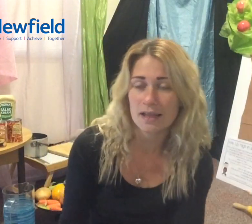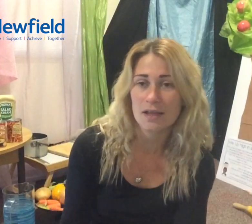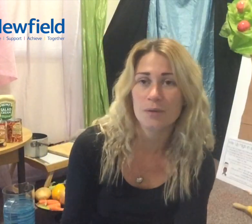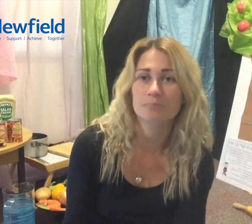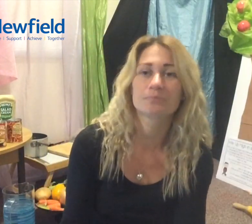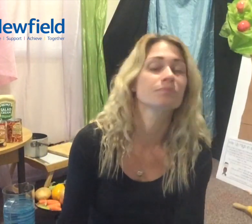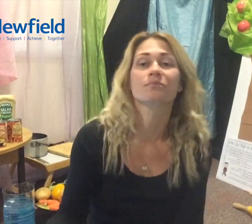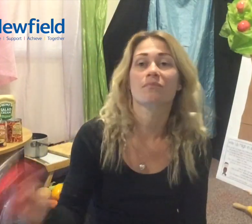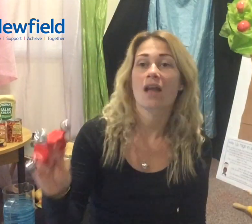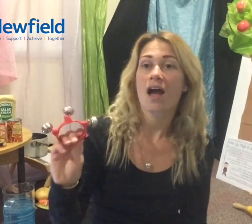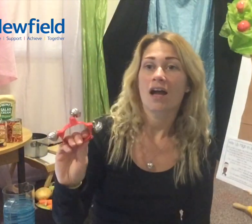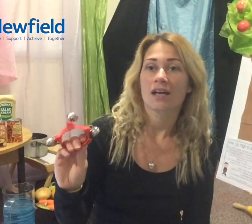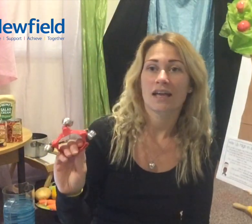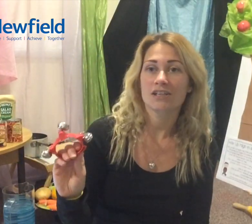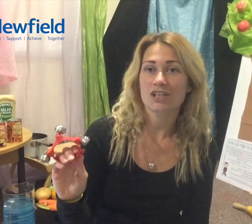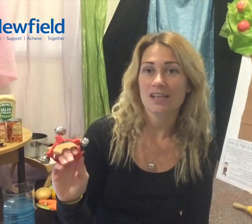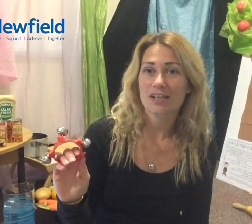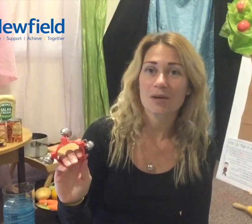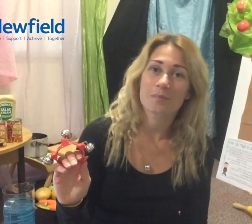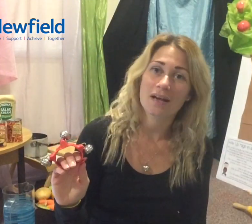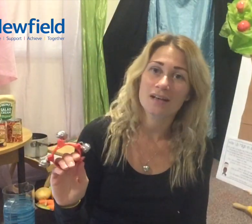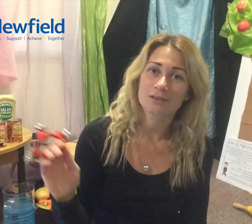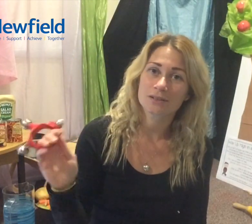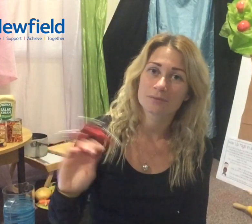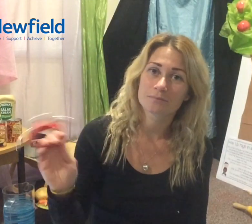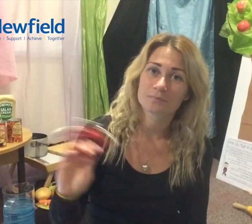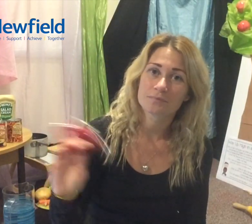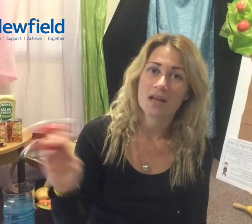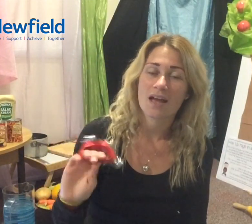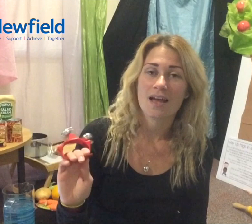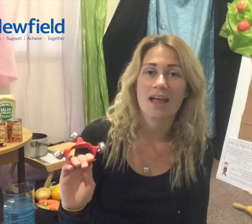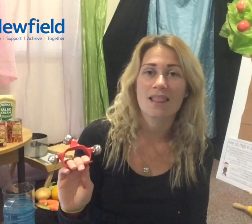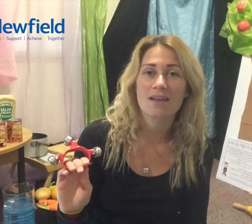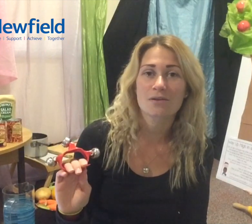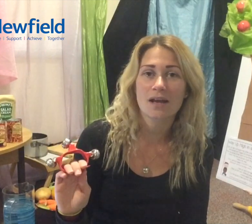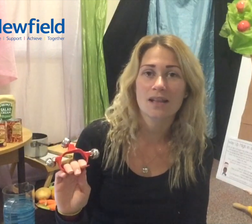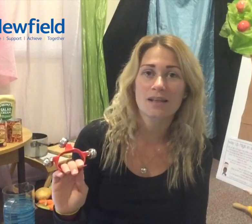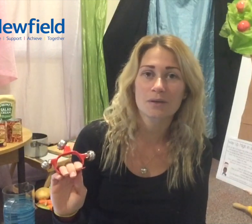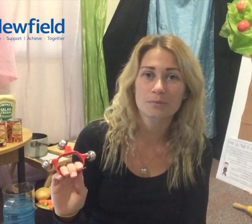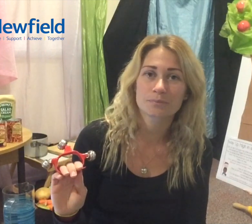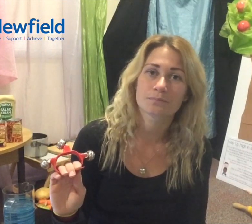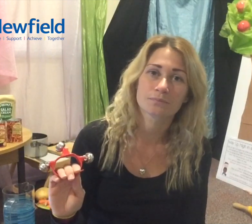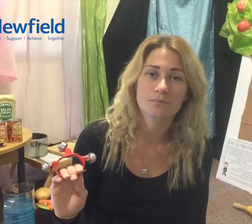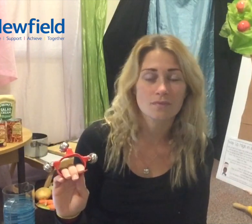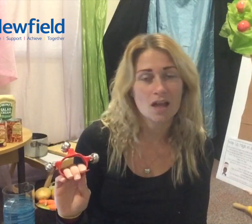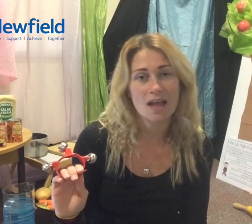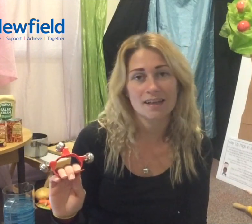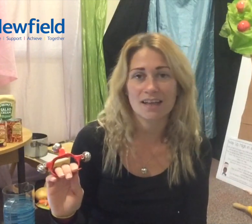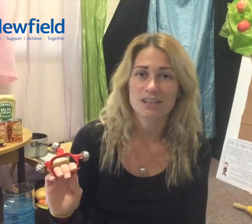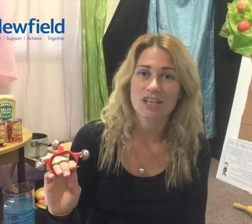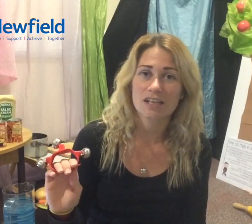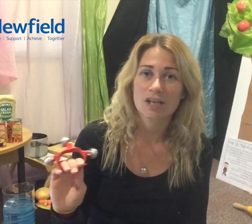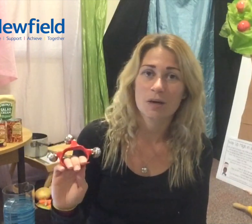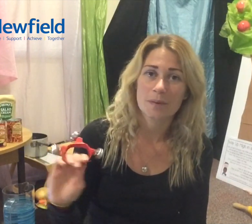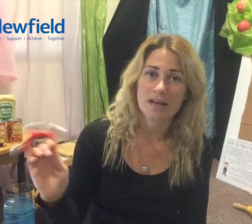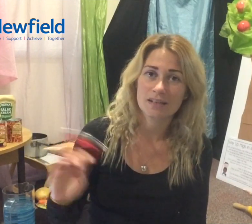hello. Can you shake your bells? Hello, hello. Can you shake your